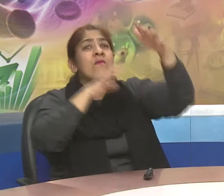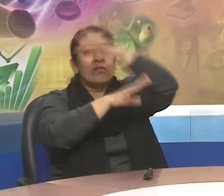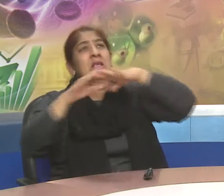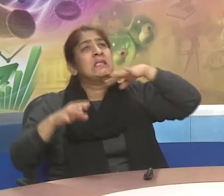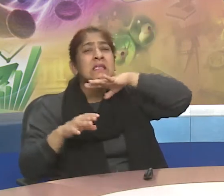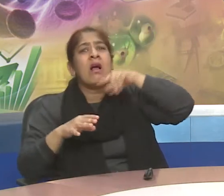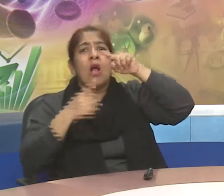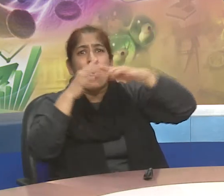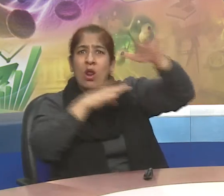environmental